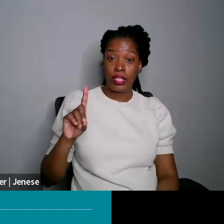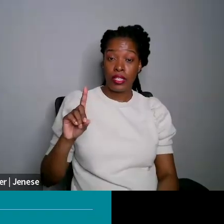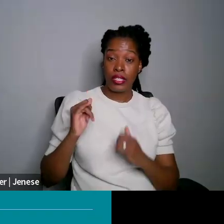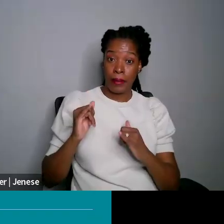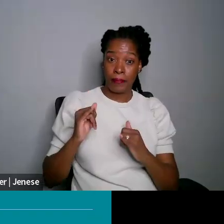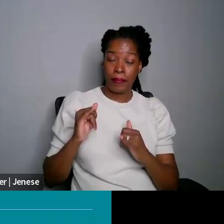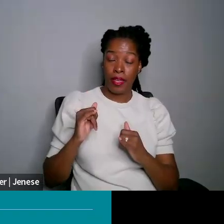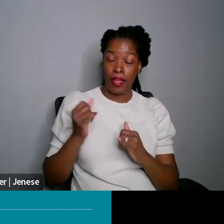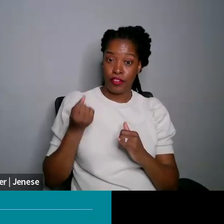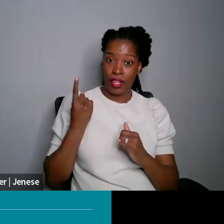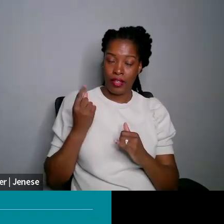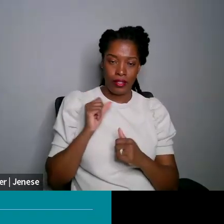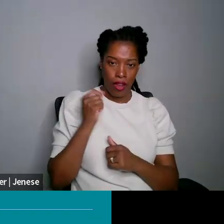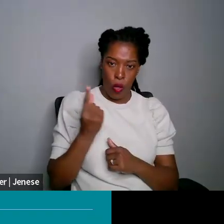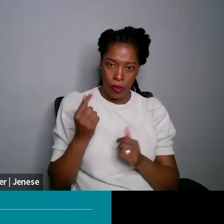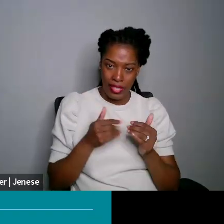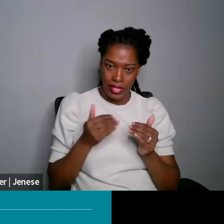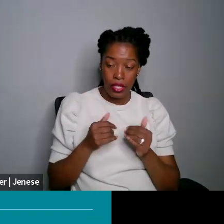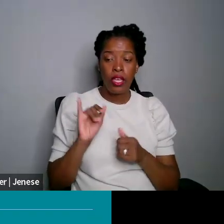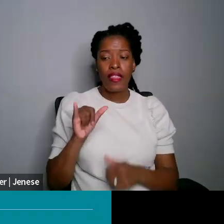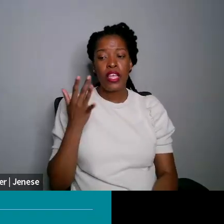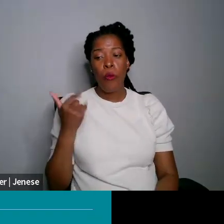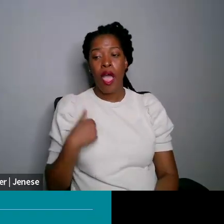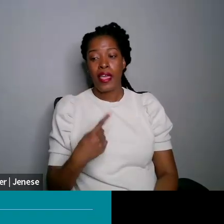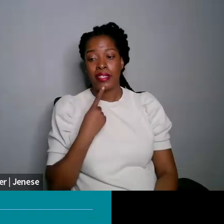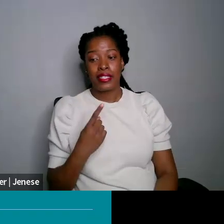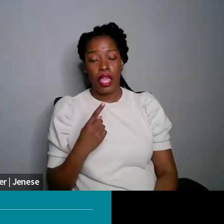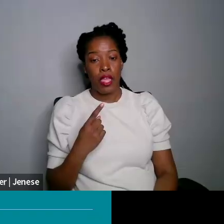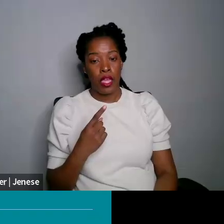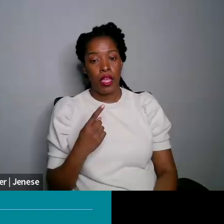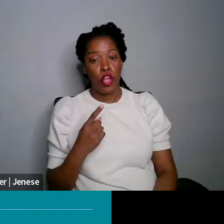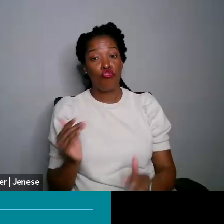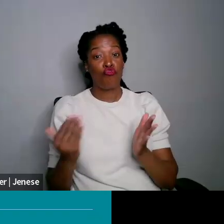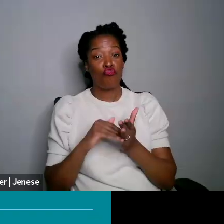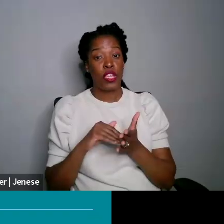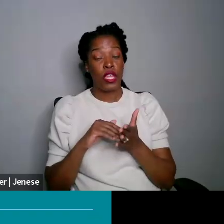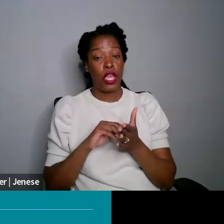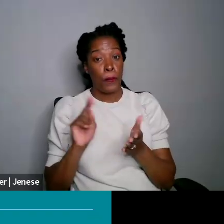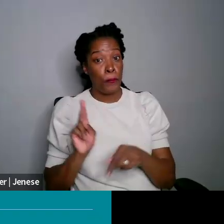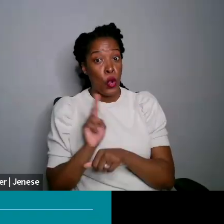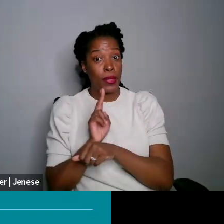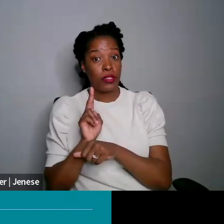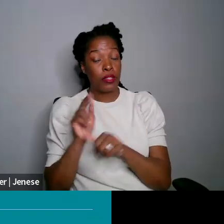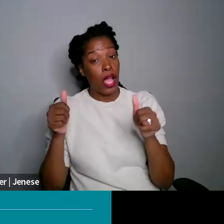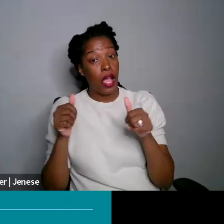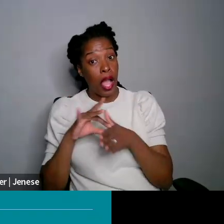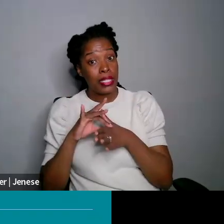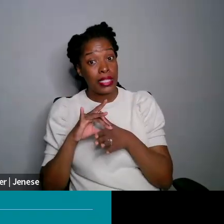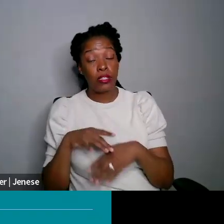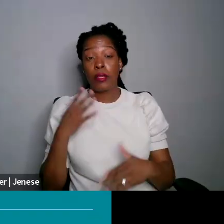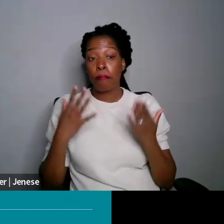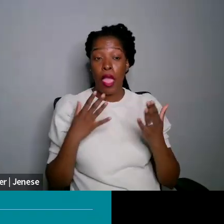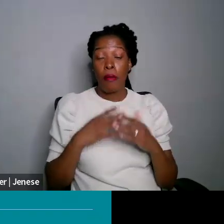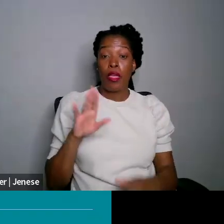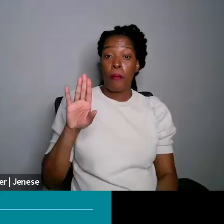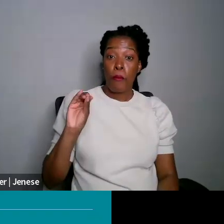really where I like to repurpose content if and when you can, turn a blog post into a carousel or a